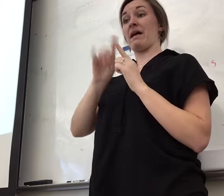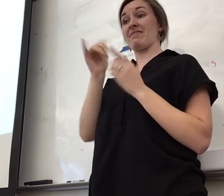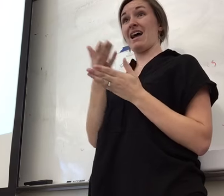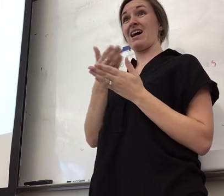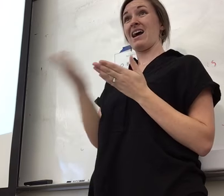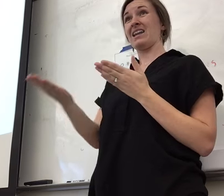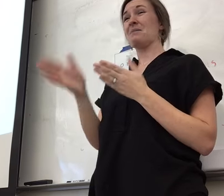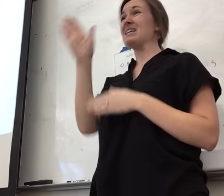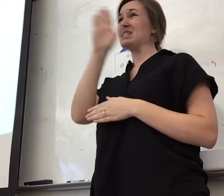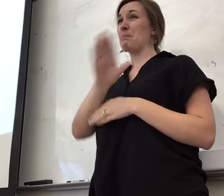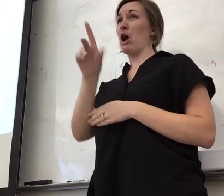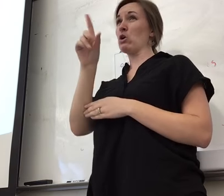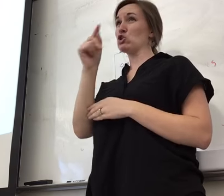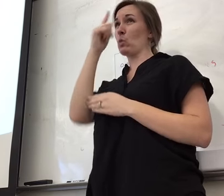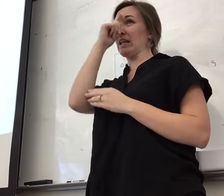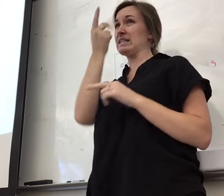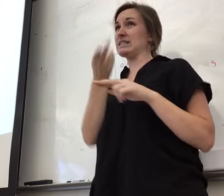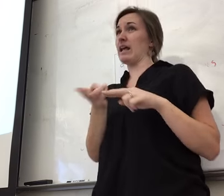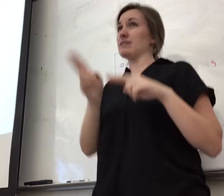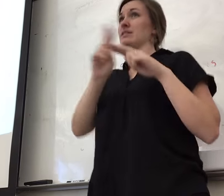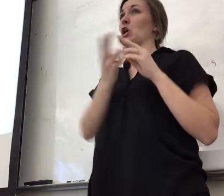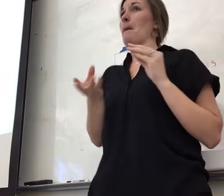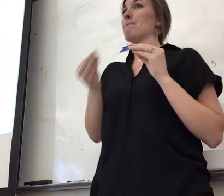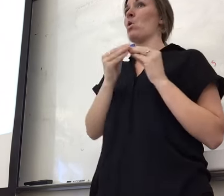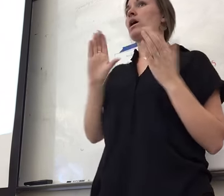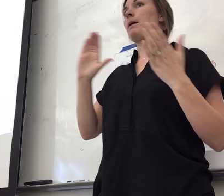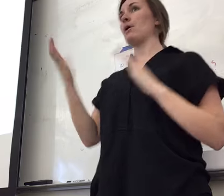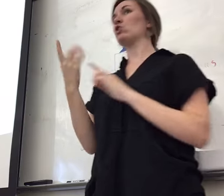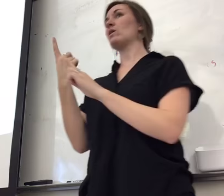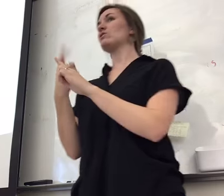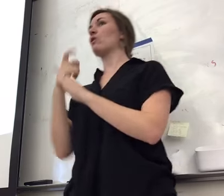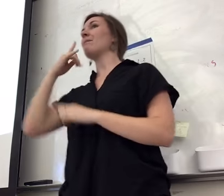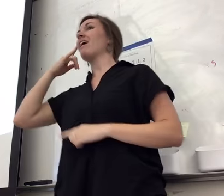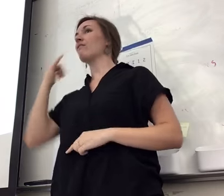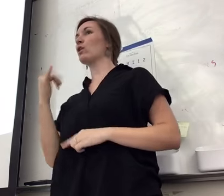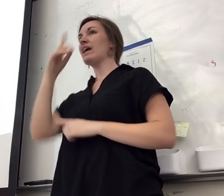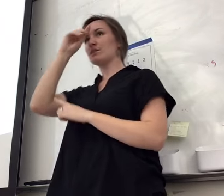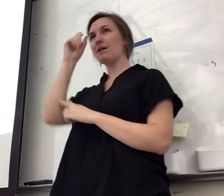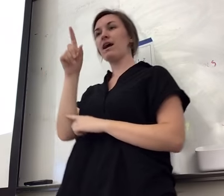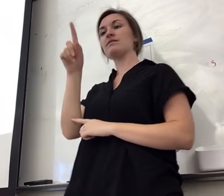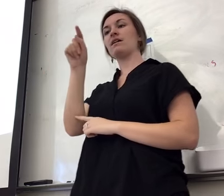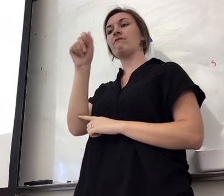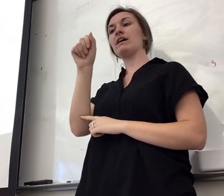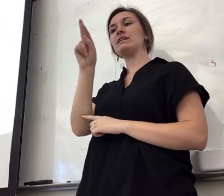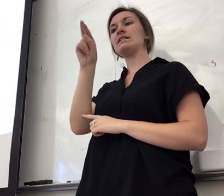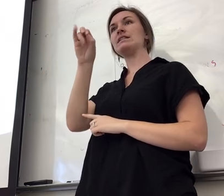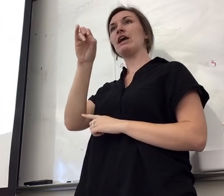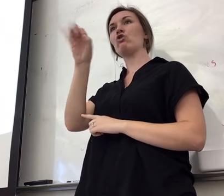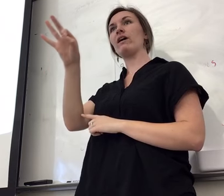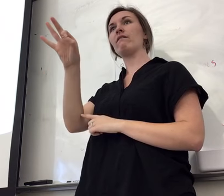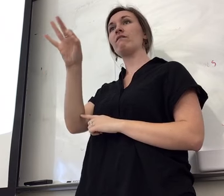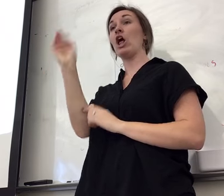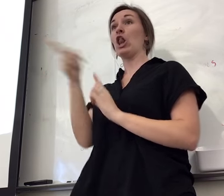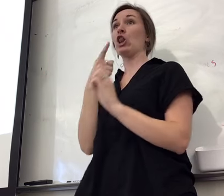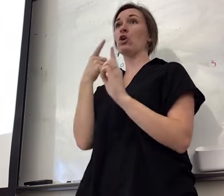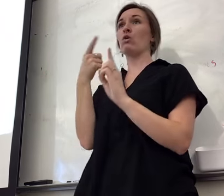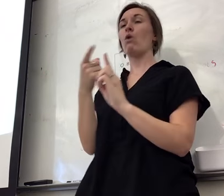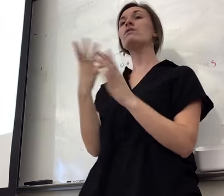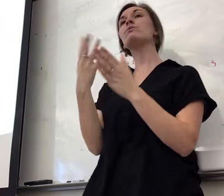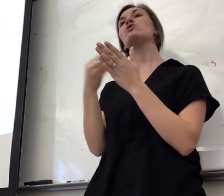cents more than a California avocado. And it's because of this tariff. The whole goal is to basically buy America. They want you to stay in